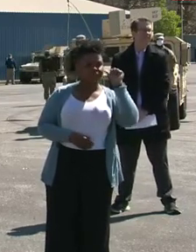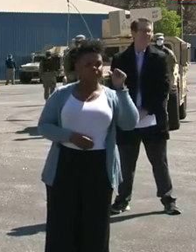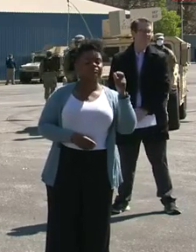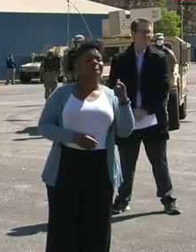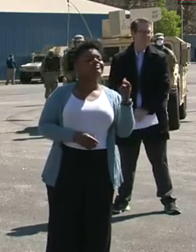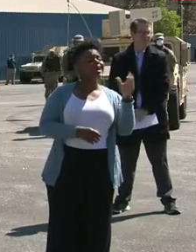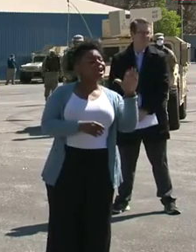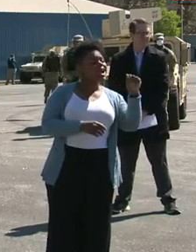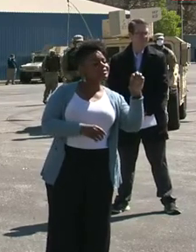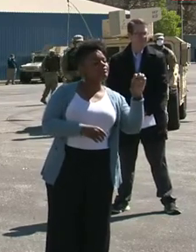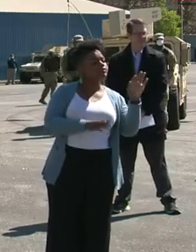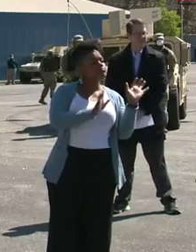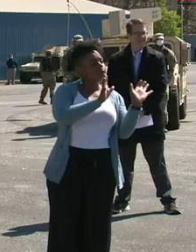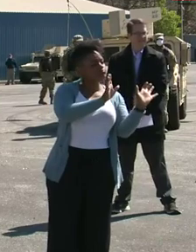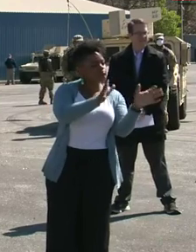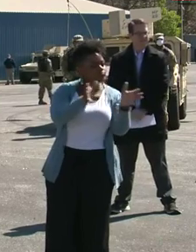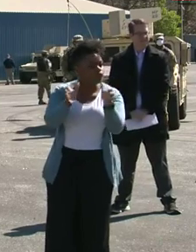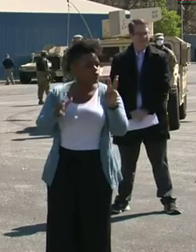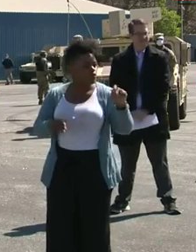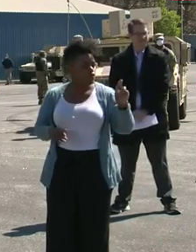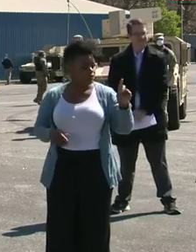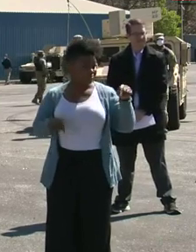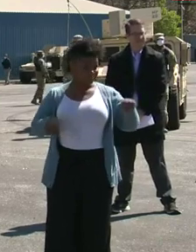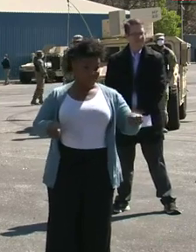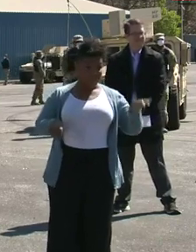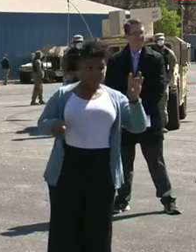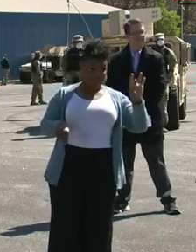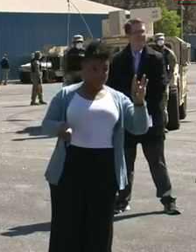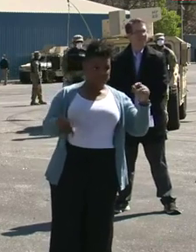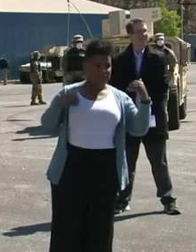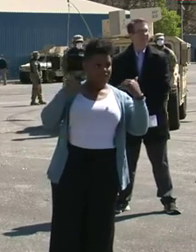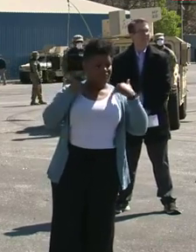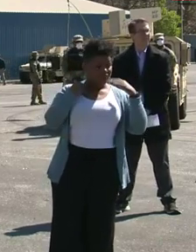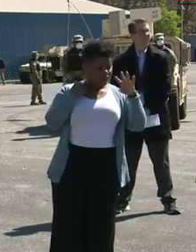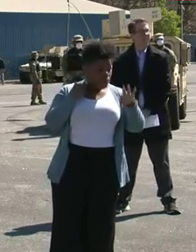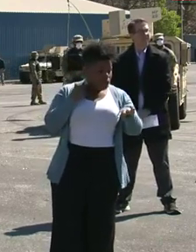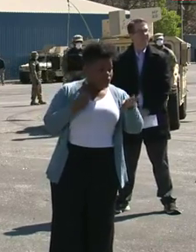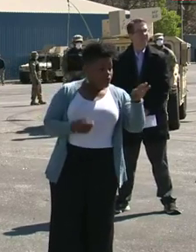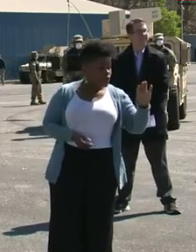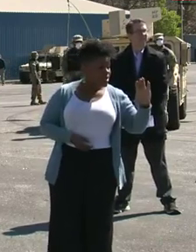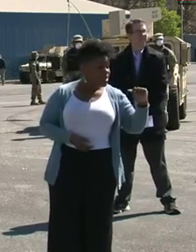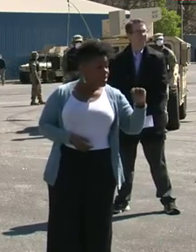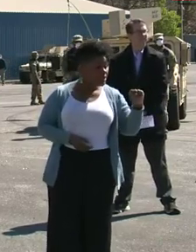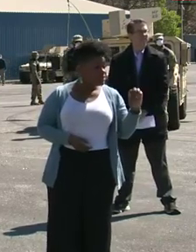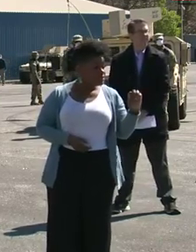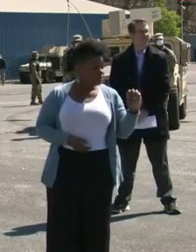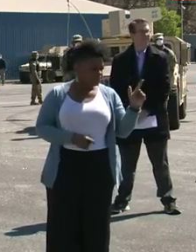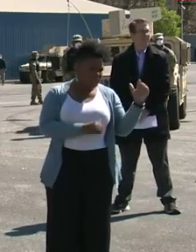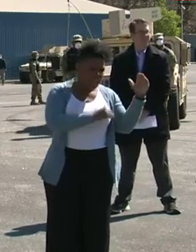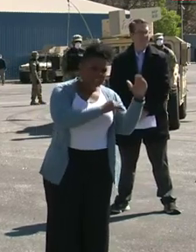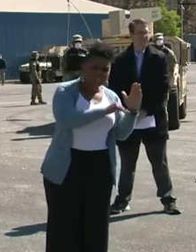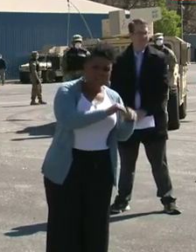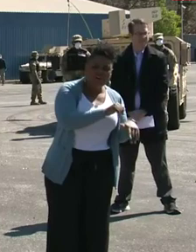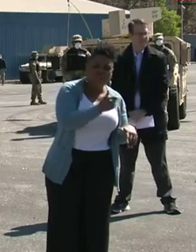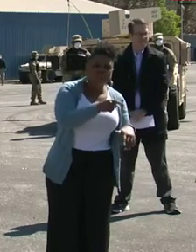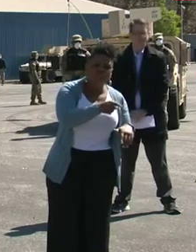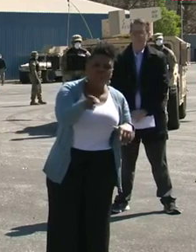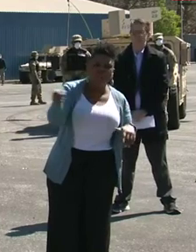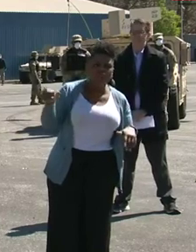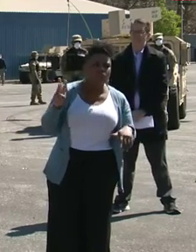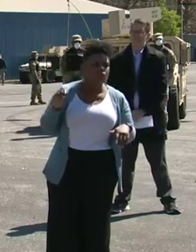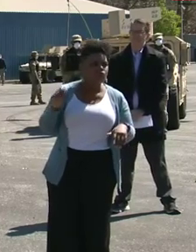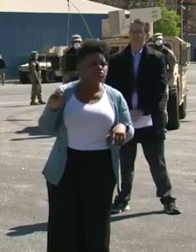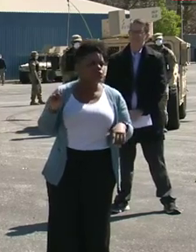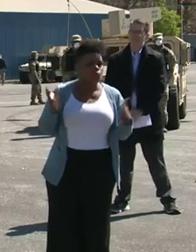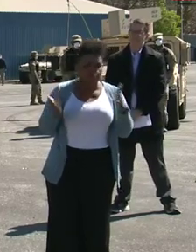8, this ward here, had just 44 cases, less than any other ward in the city. What are your thoughts about that?